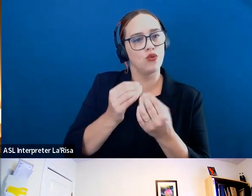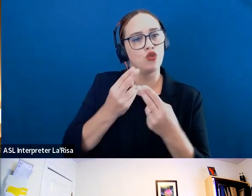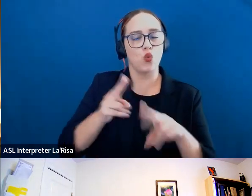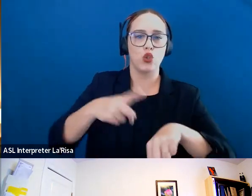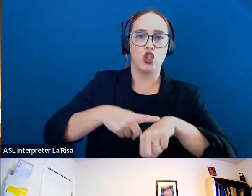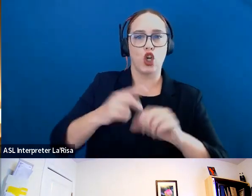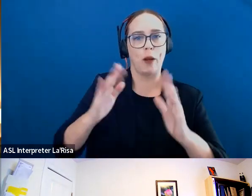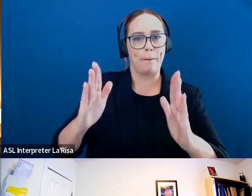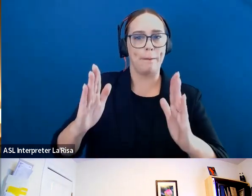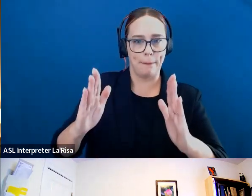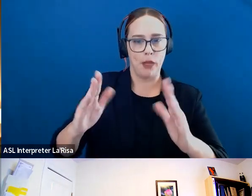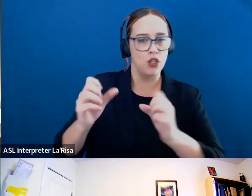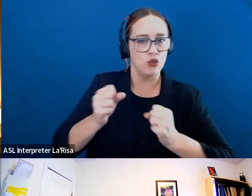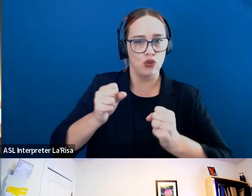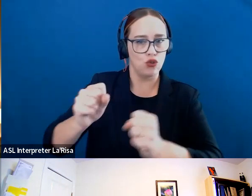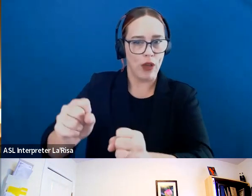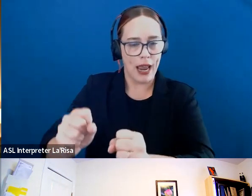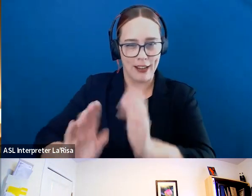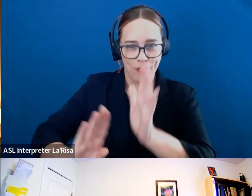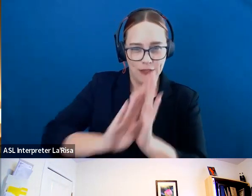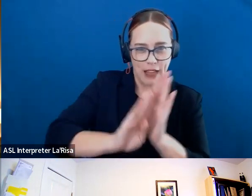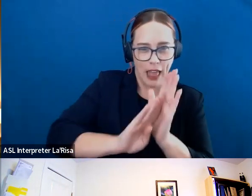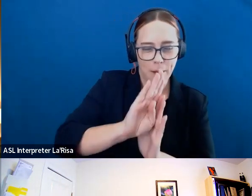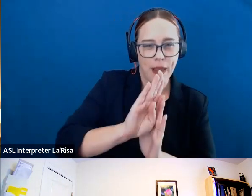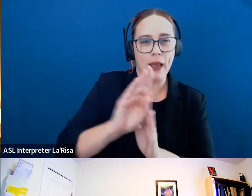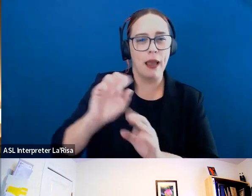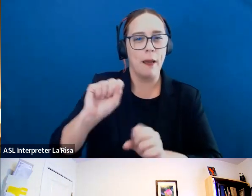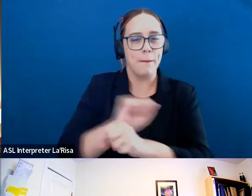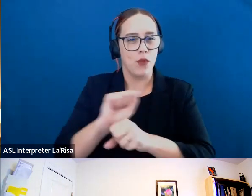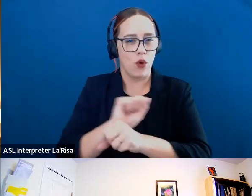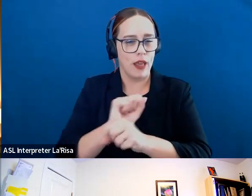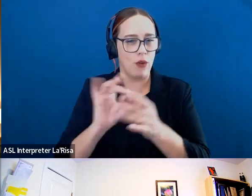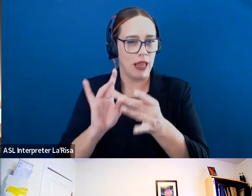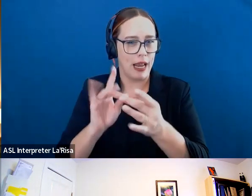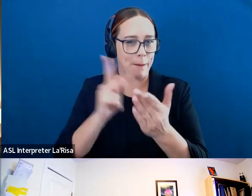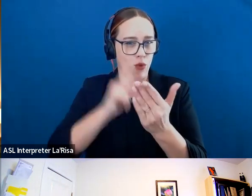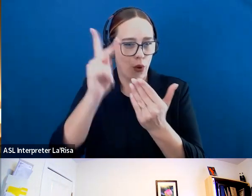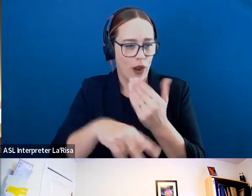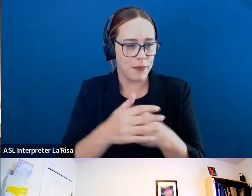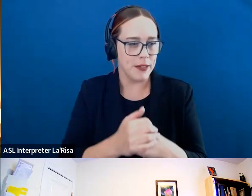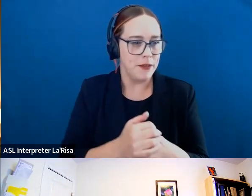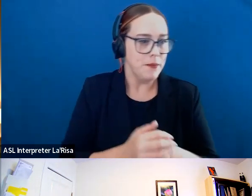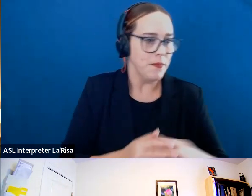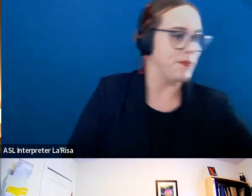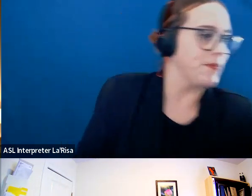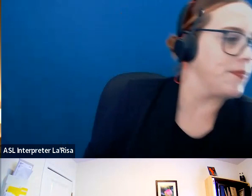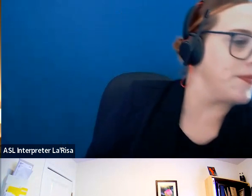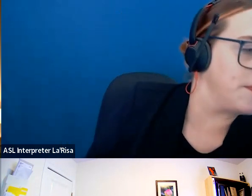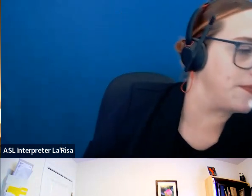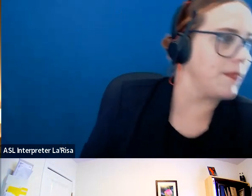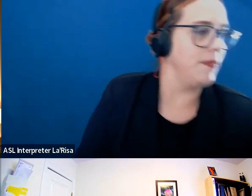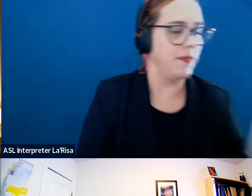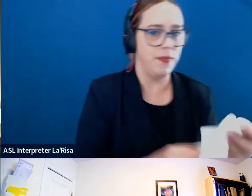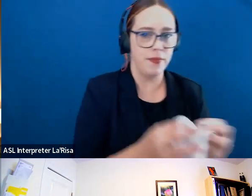programs. So once those are scored in each of those 5 areas, then you would go back